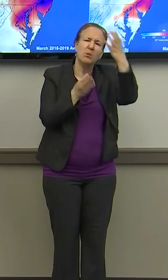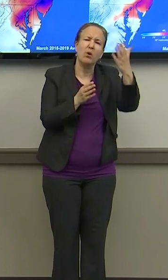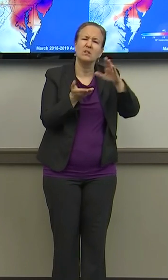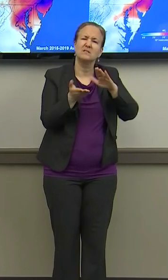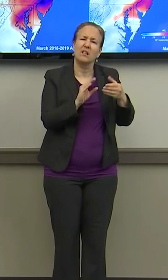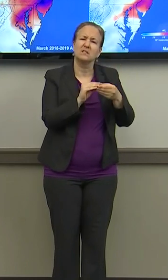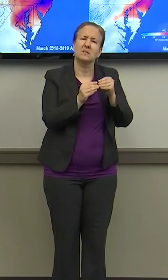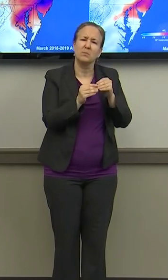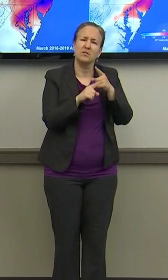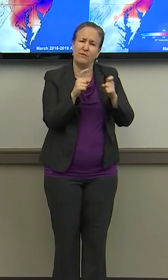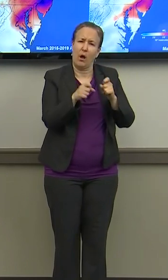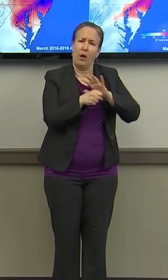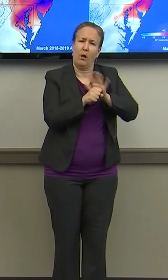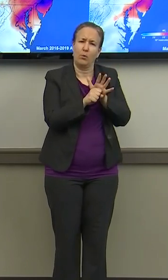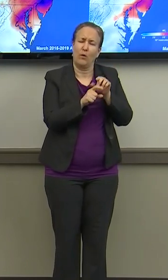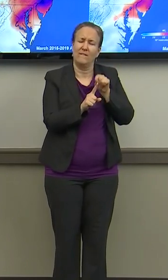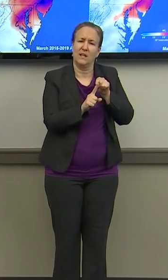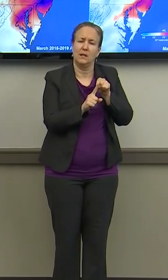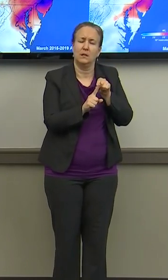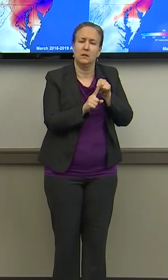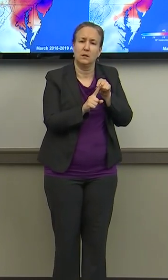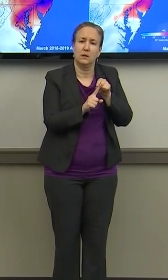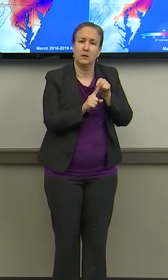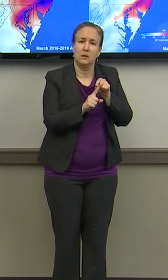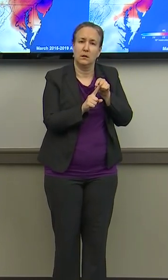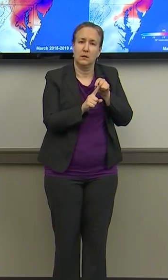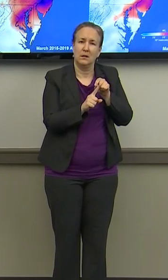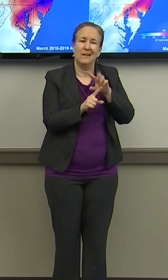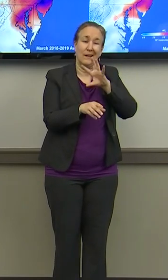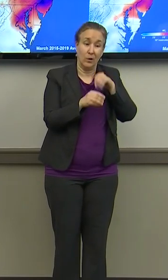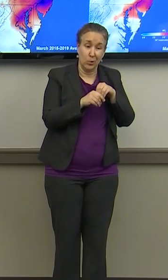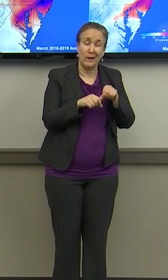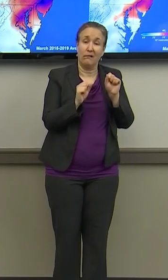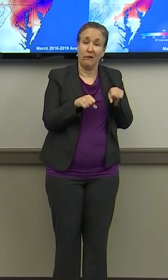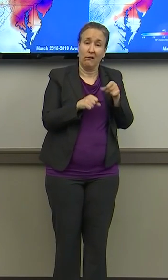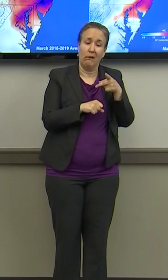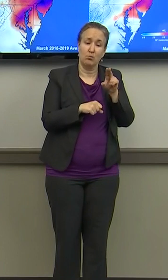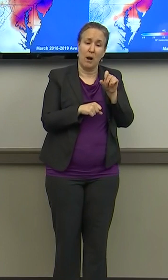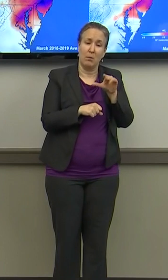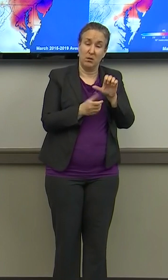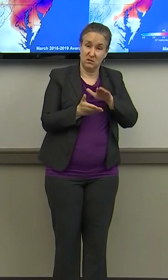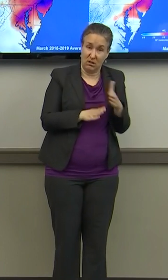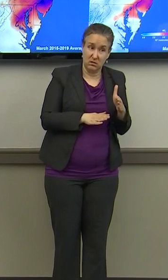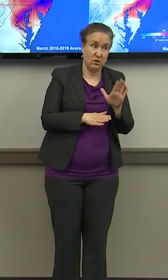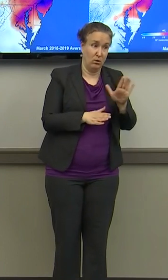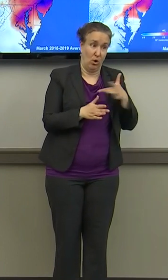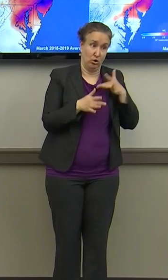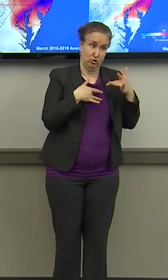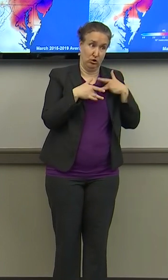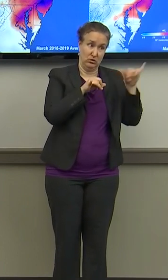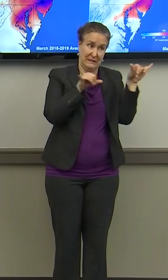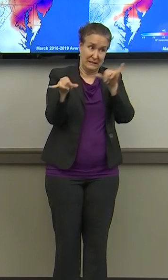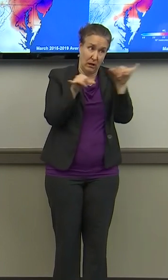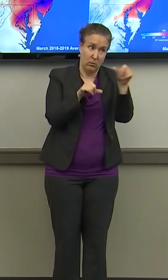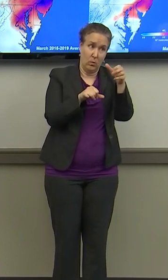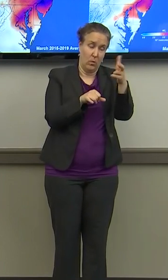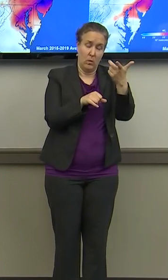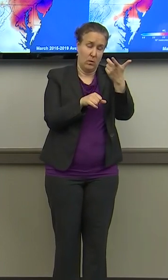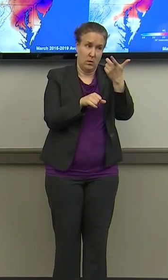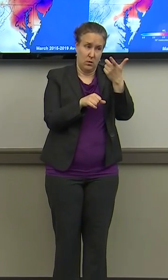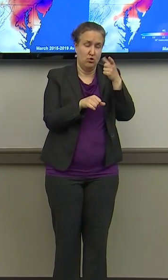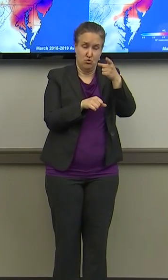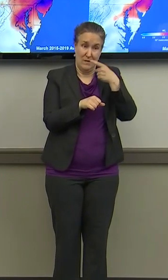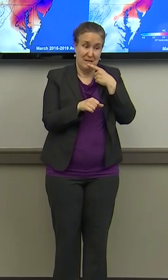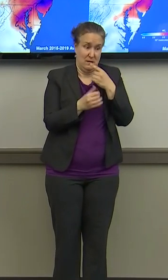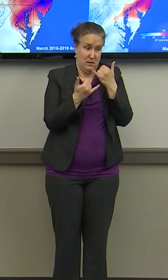of deaths from COVID-19. That's including probable deaths. Do you share the concerns here, or do you want to? I know that you've said